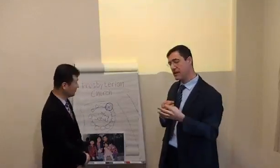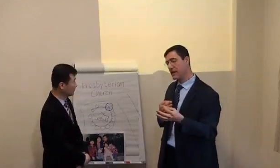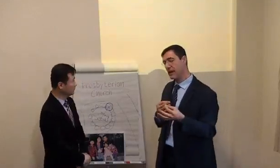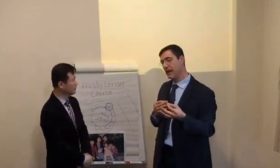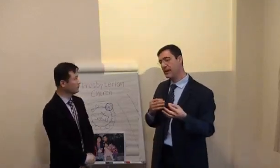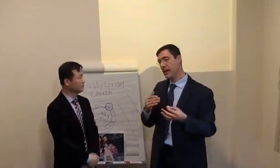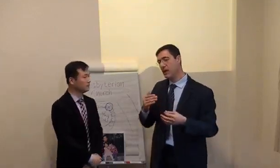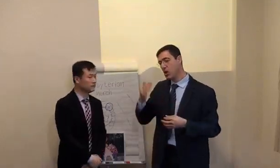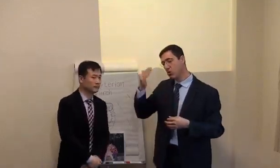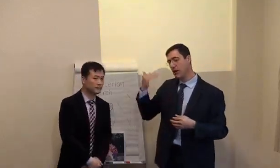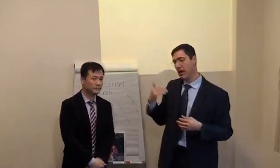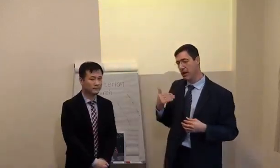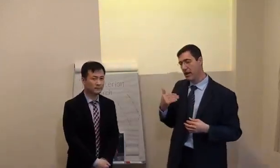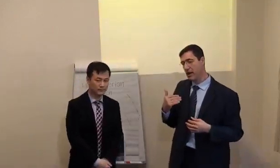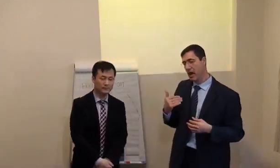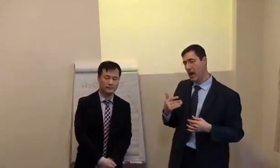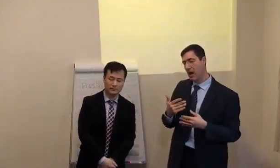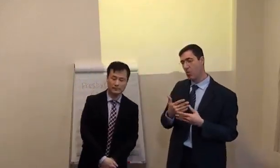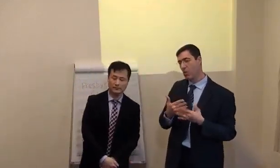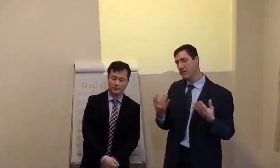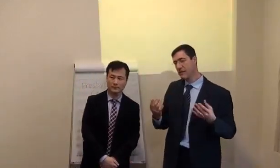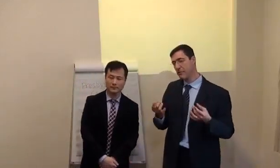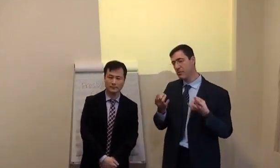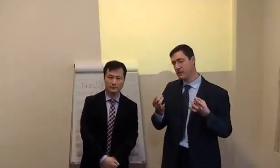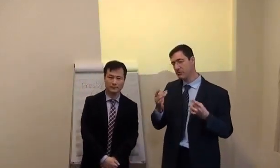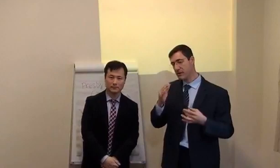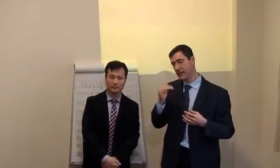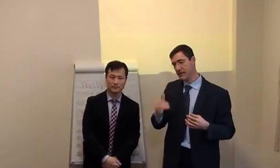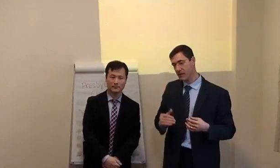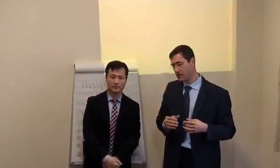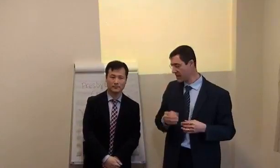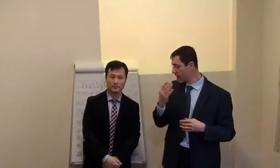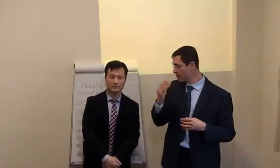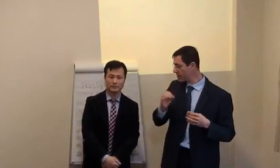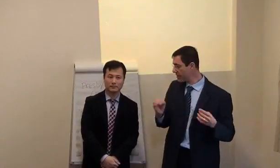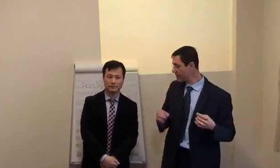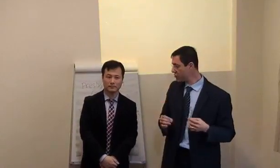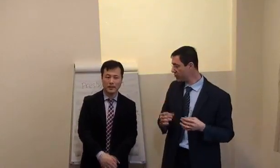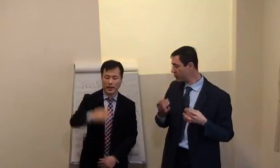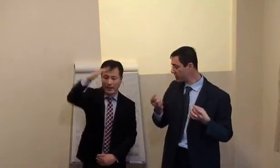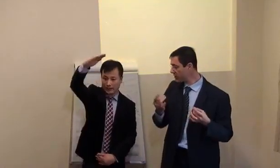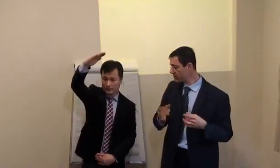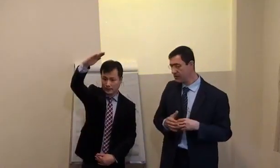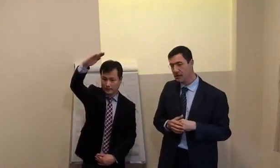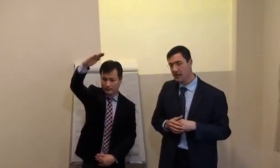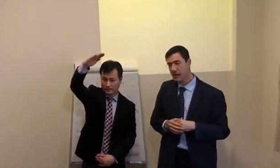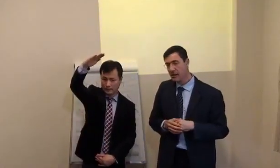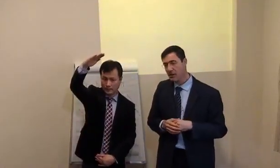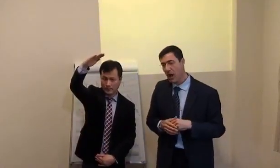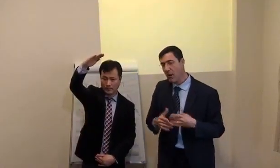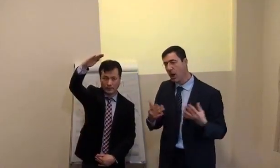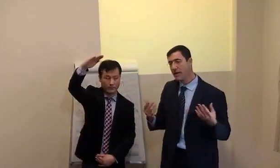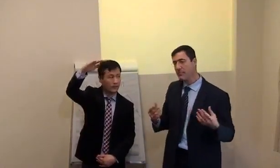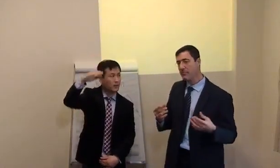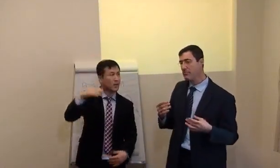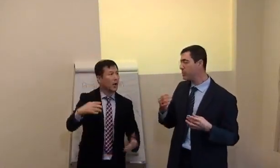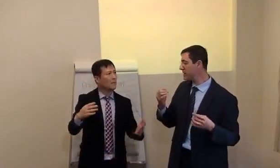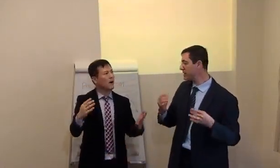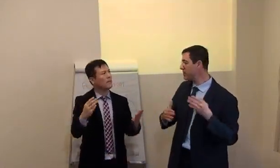Asking in Korea, what's the Buddhist percentage? High percentage or Buddhist? High. No, how many Buddhist About